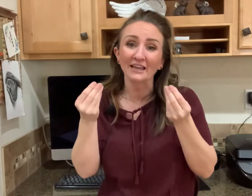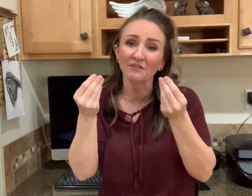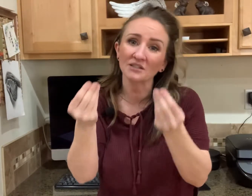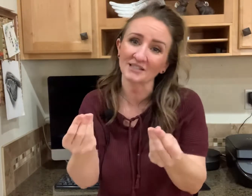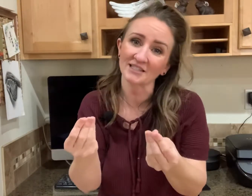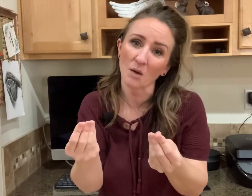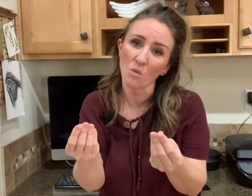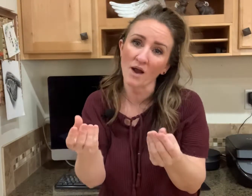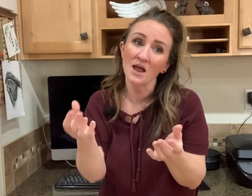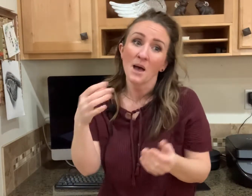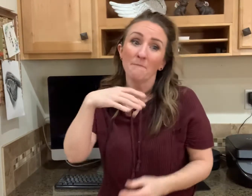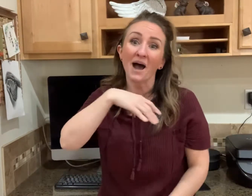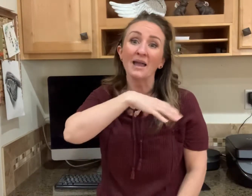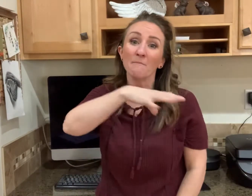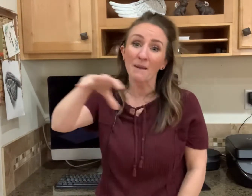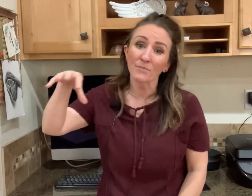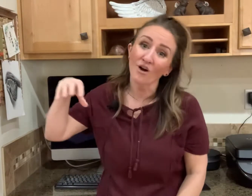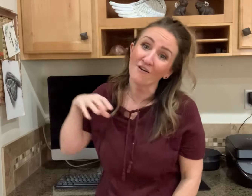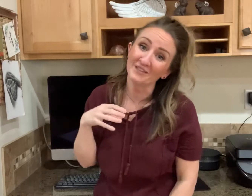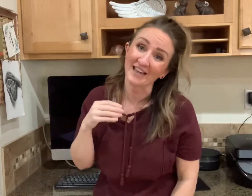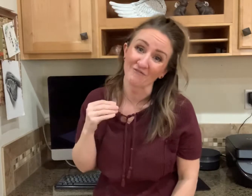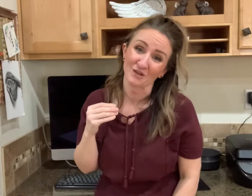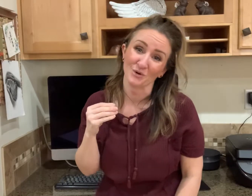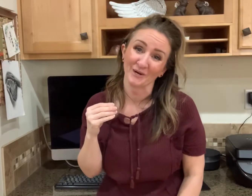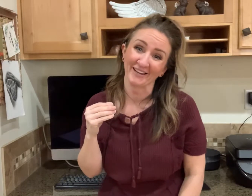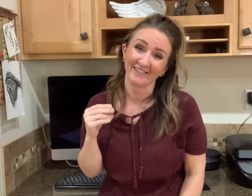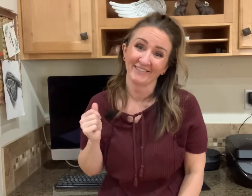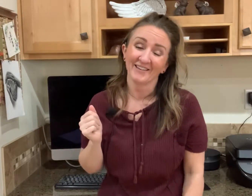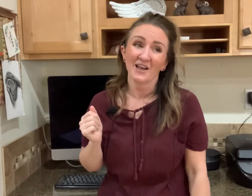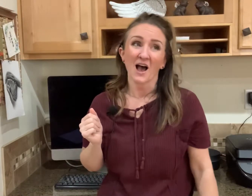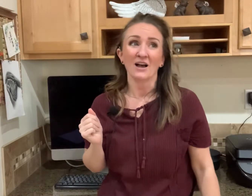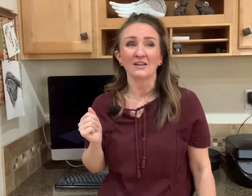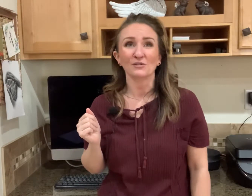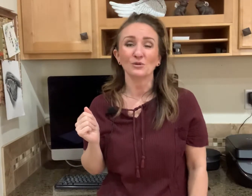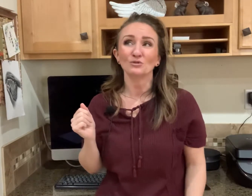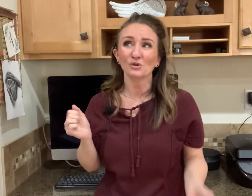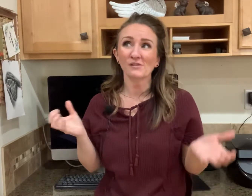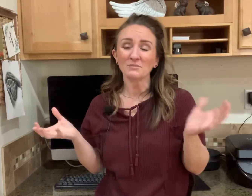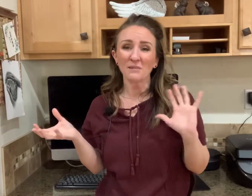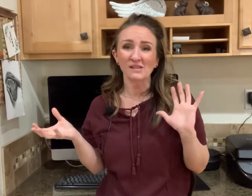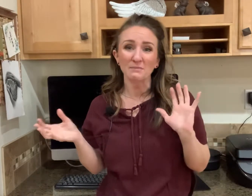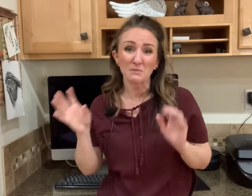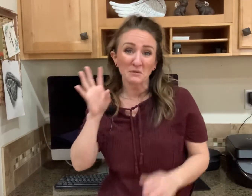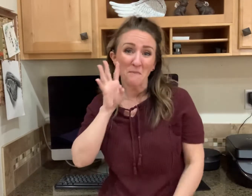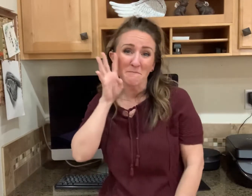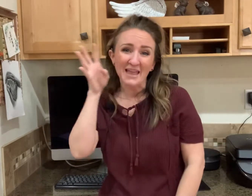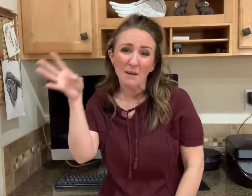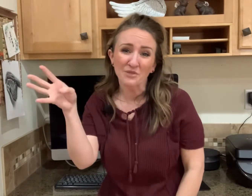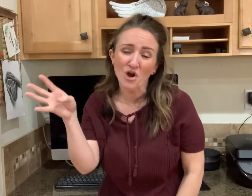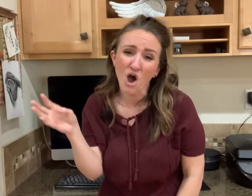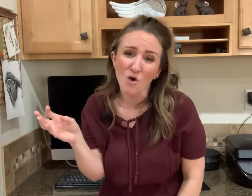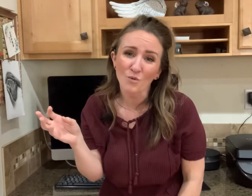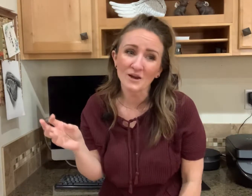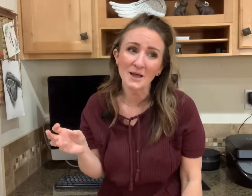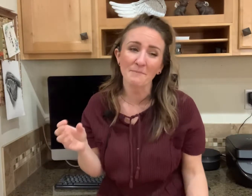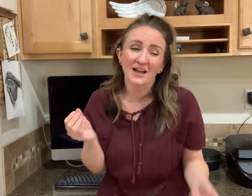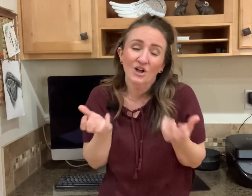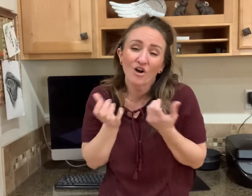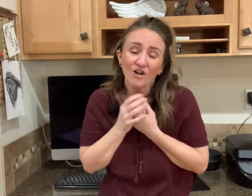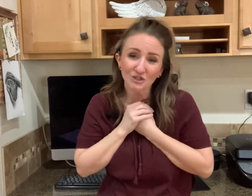to someone by a member of the deaf community. You do sometimes see people that make up their own, but